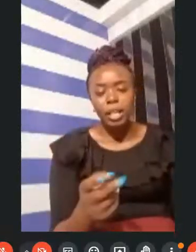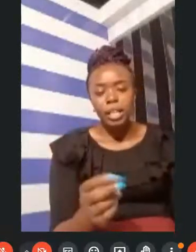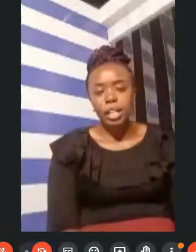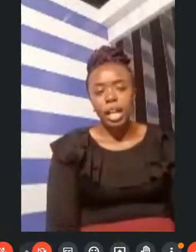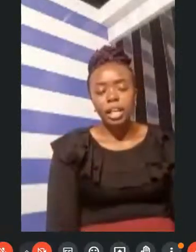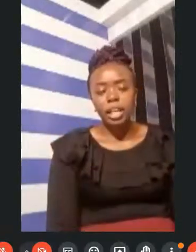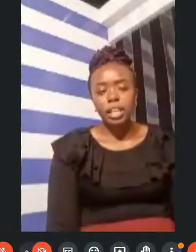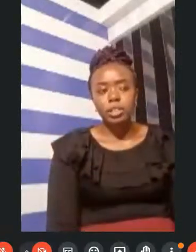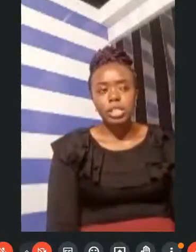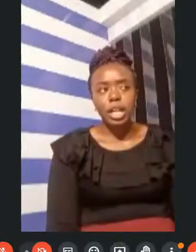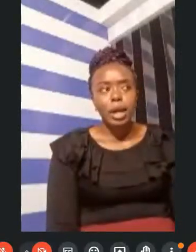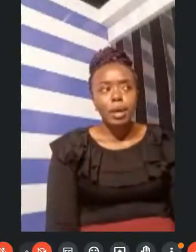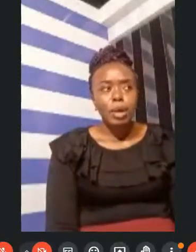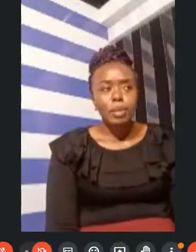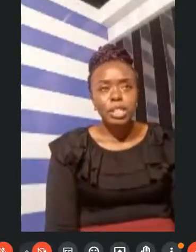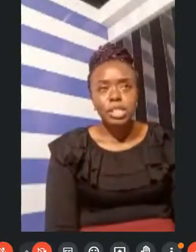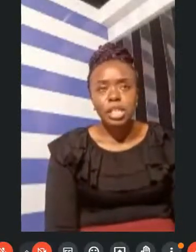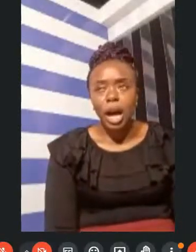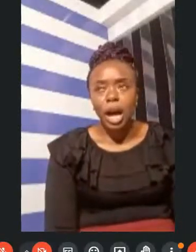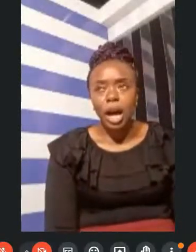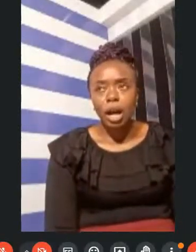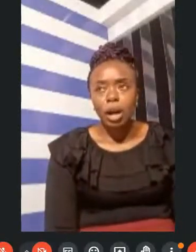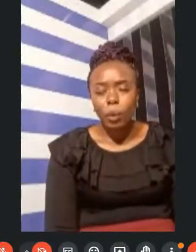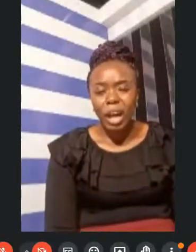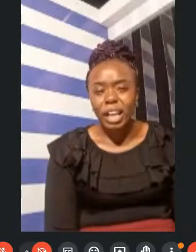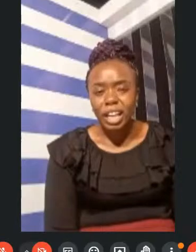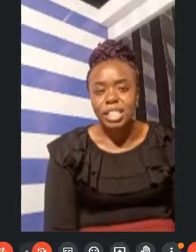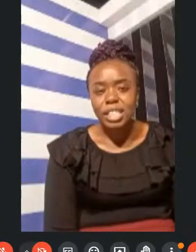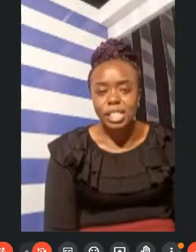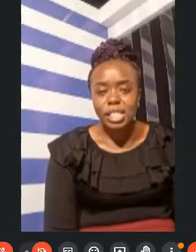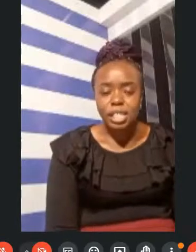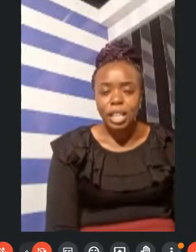comma, 300,000. Maybe it's